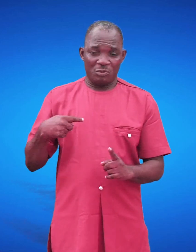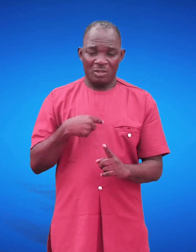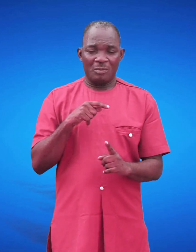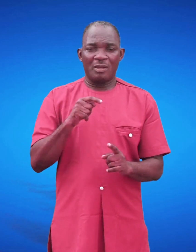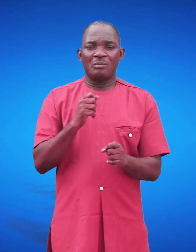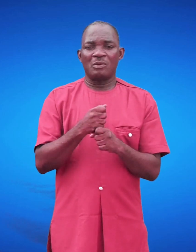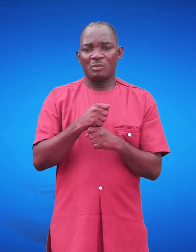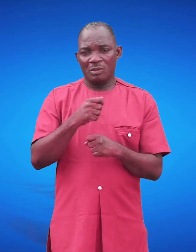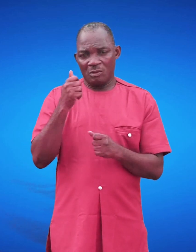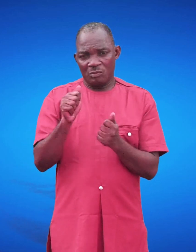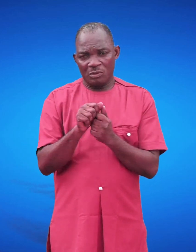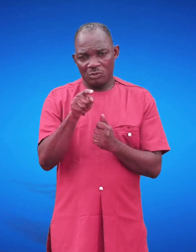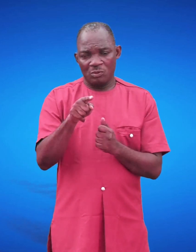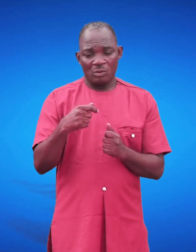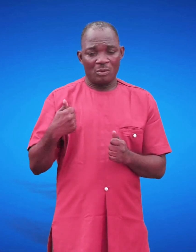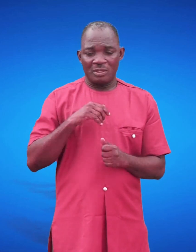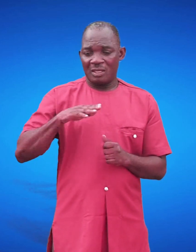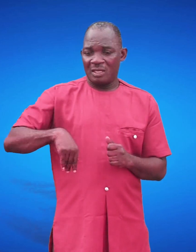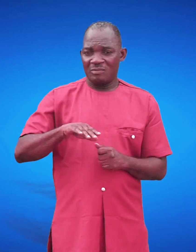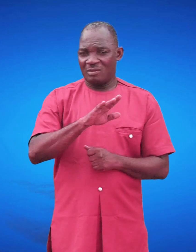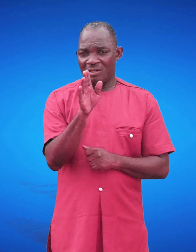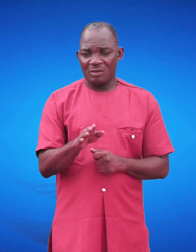made with you. 4.